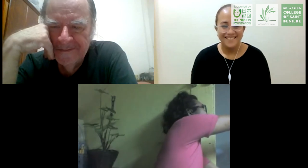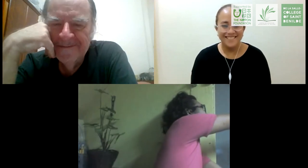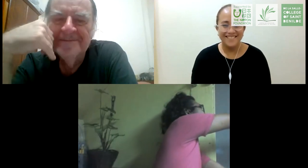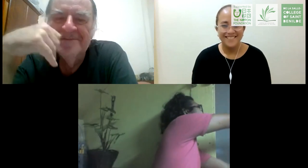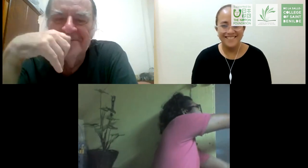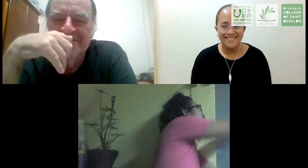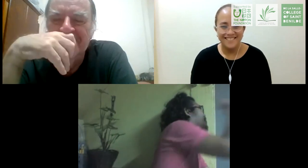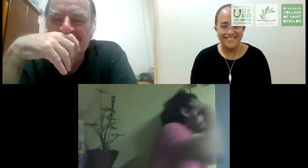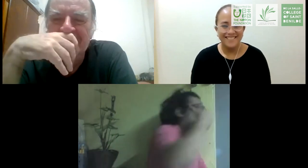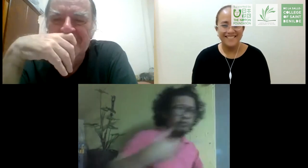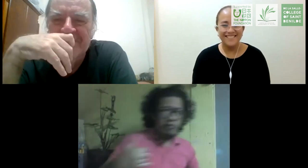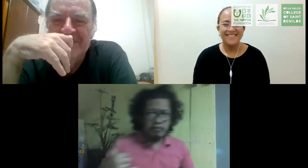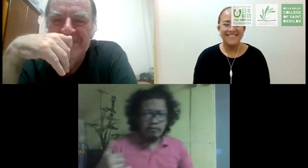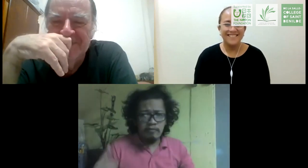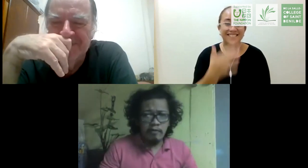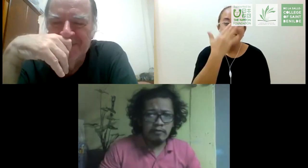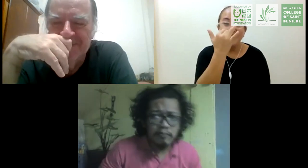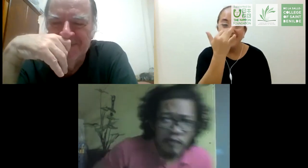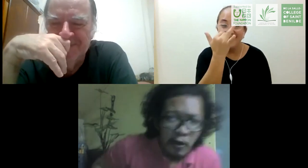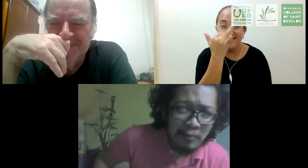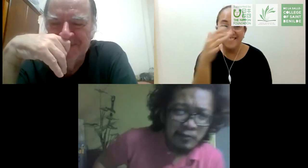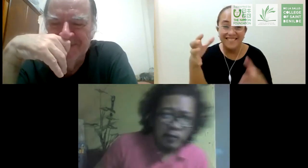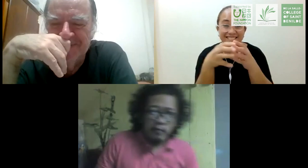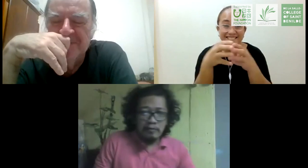Sorry, Nat's talking to somebody off cam.